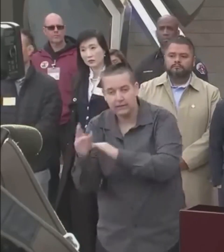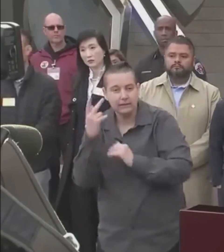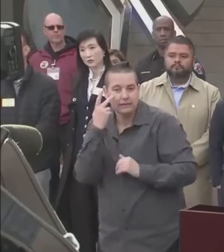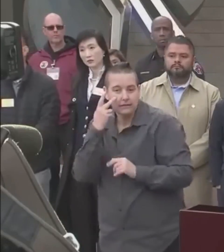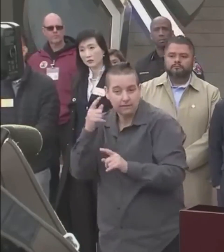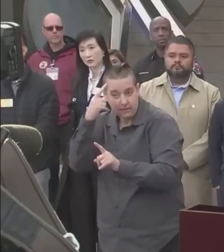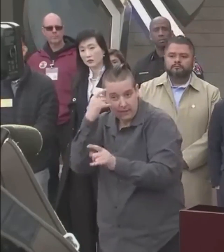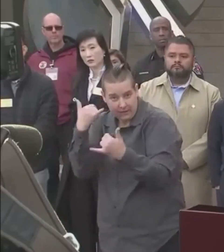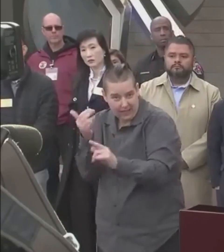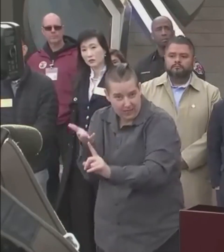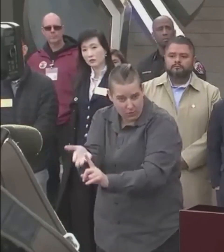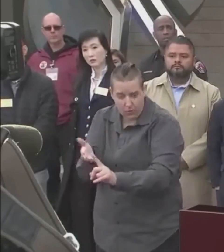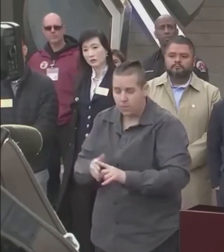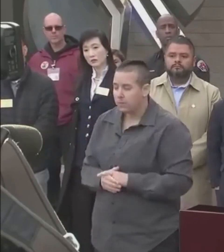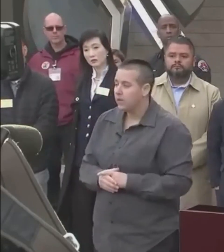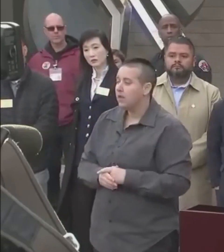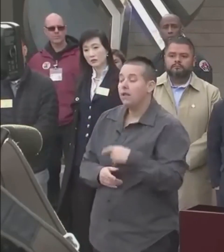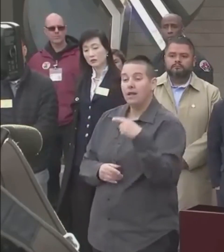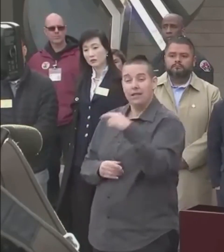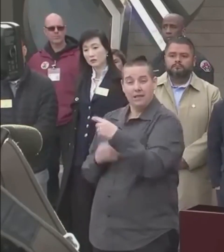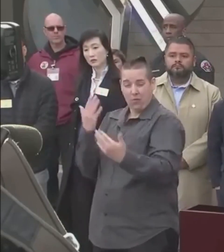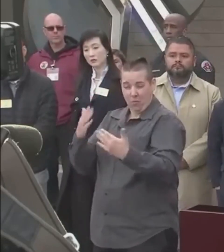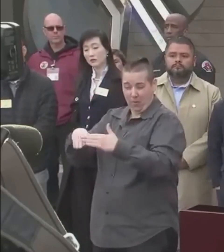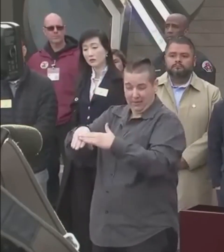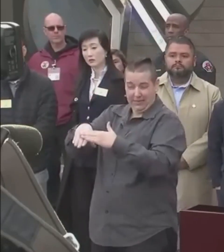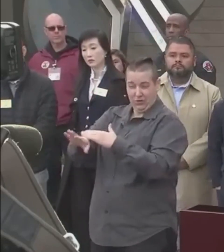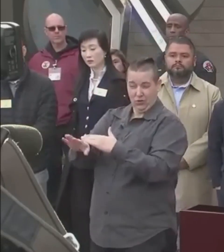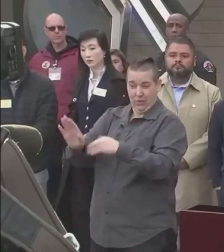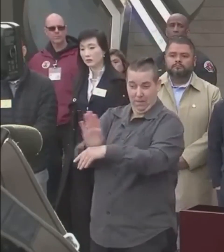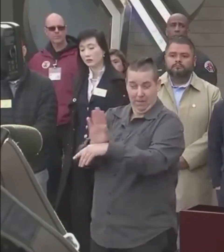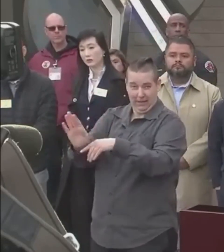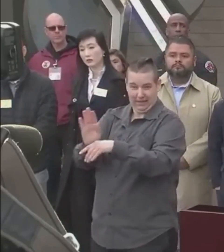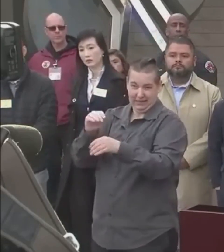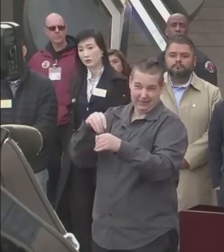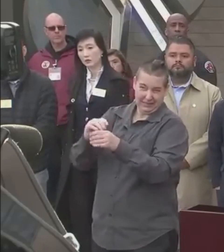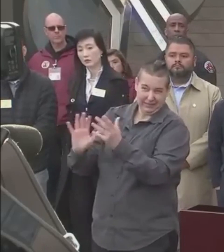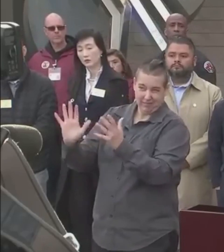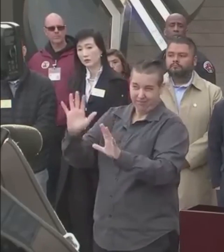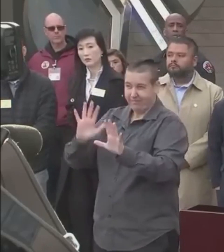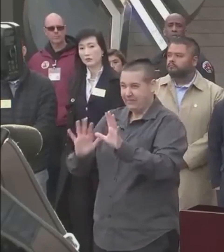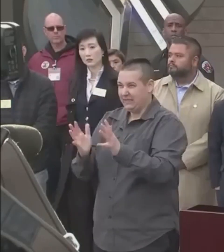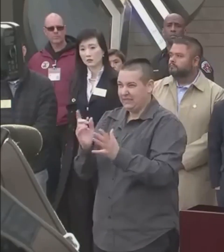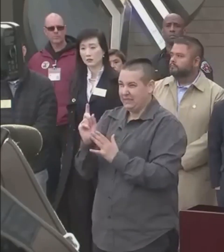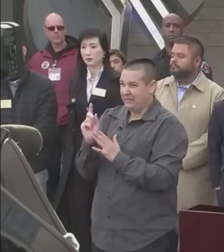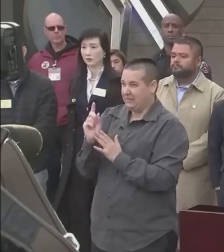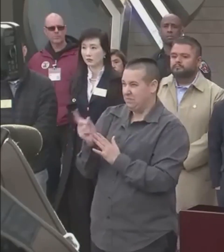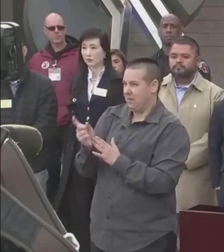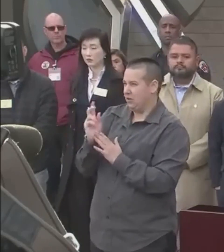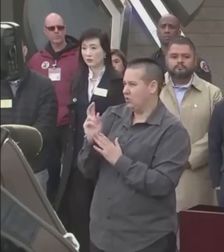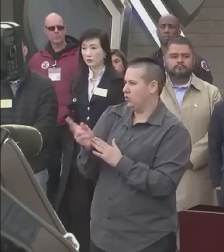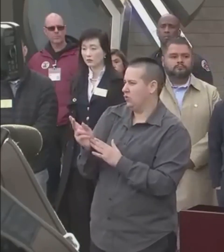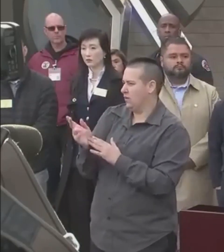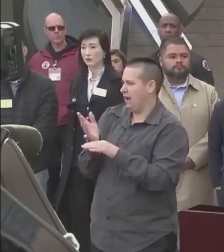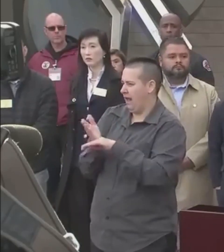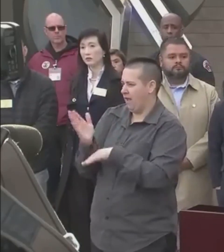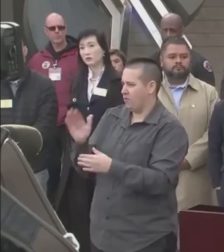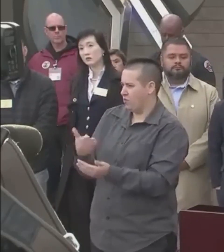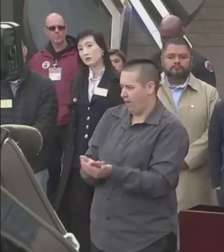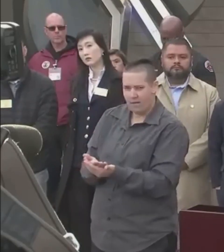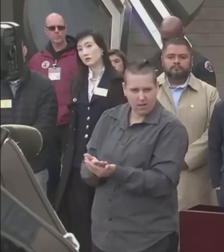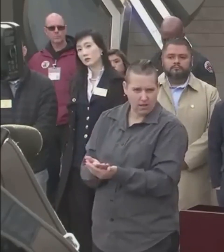savagery. Representative Barbara Lee, D'Oakland, on a day we should praise the Lunar New Year, we should grieve one more terrible death